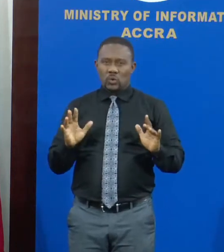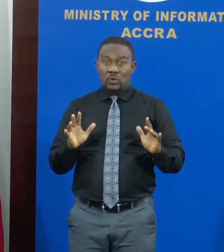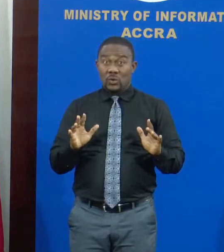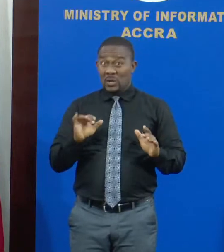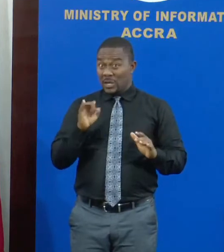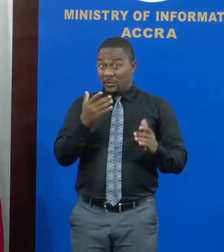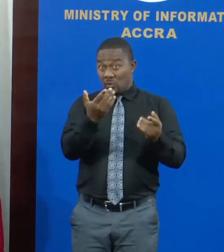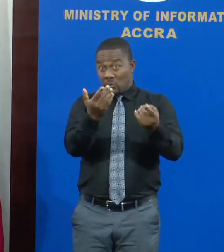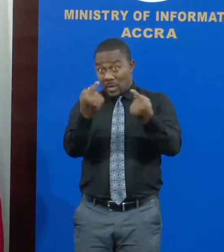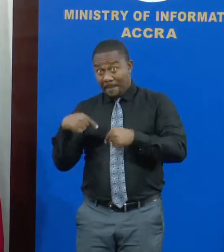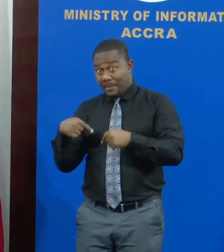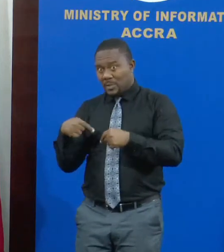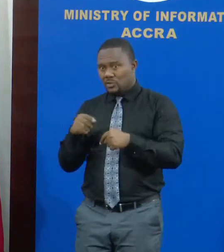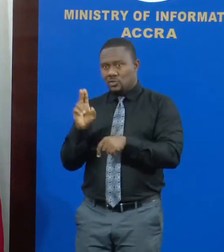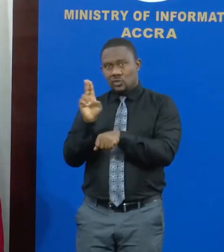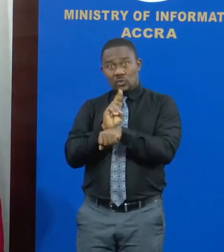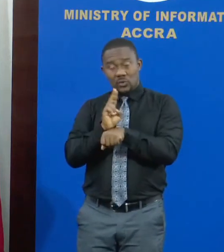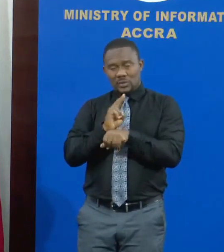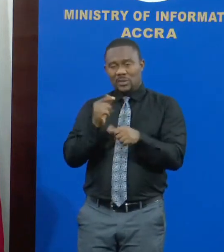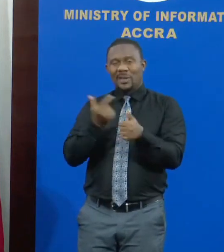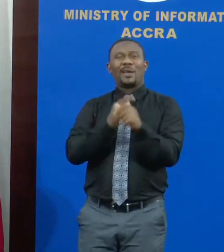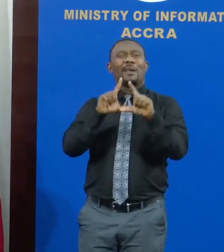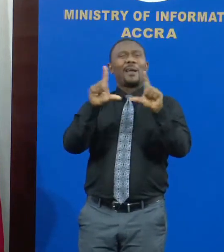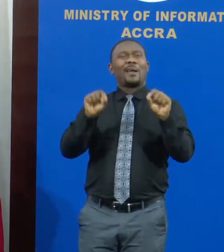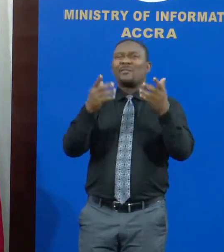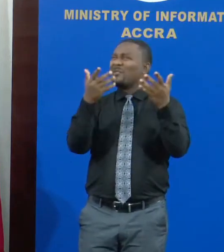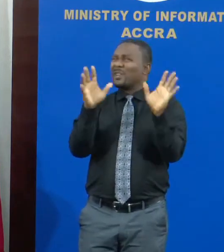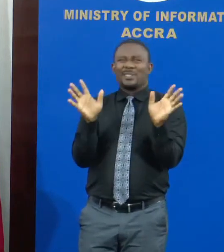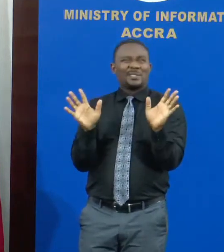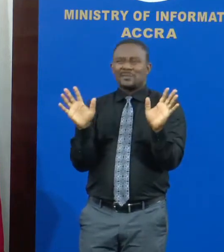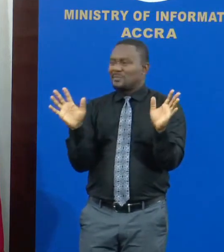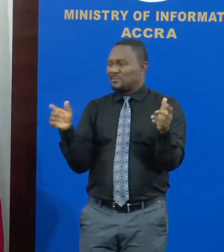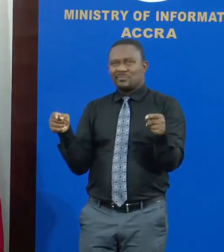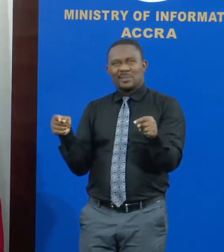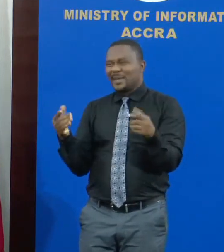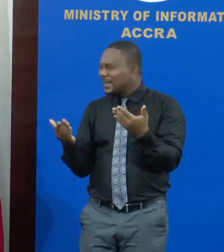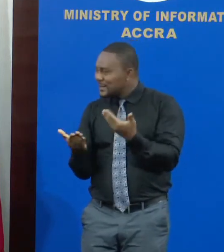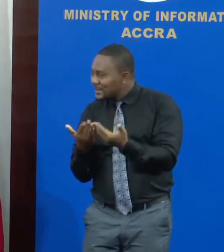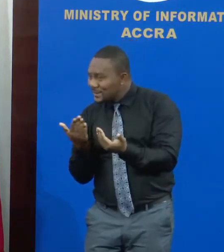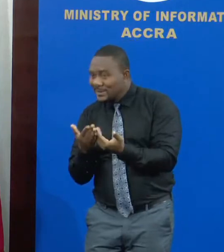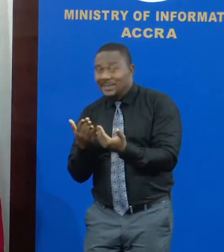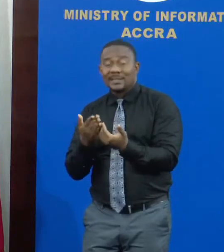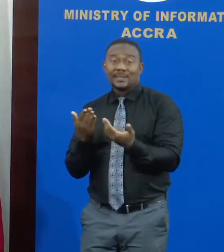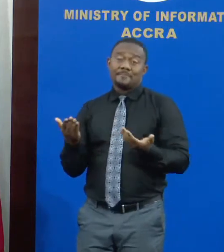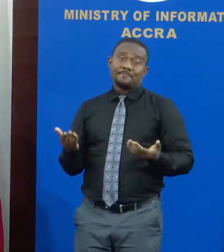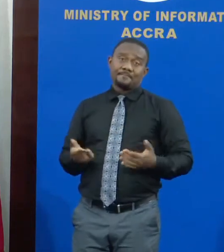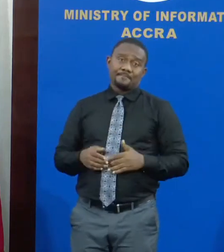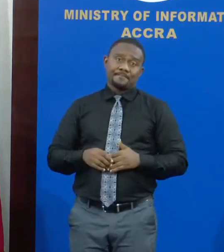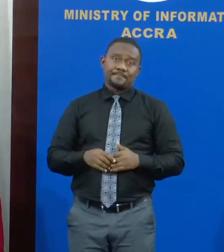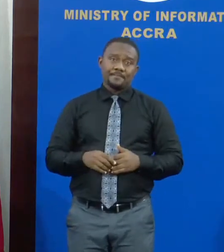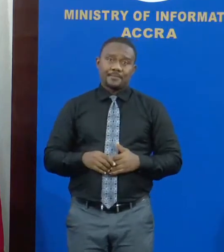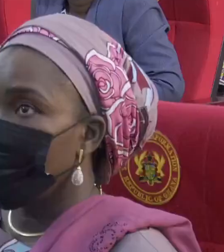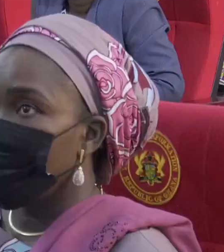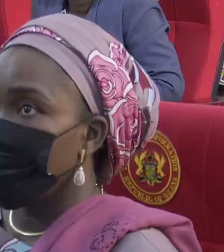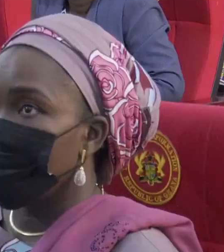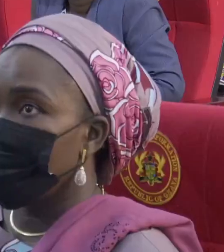on board through the Ghana card already establishes you as a